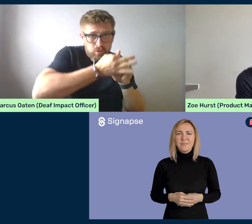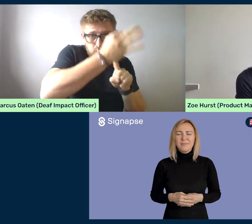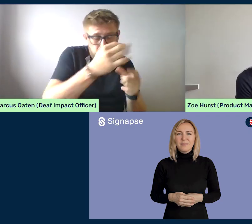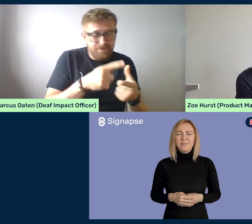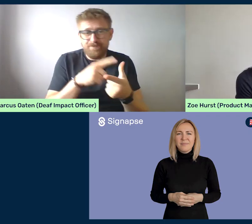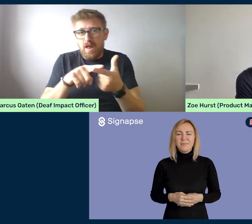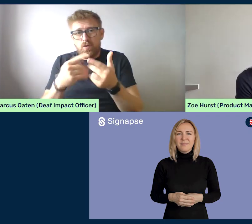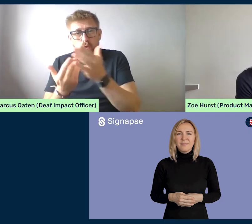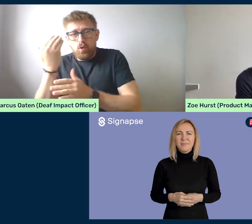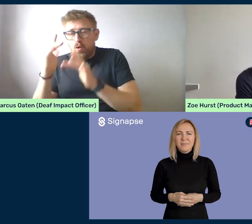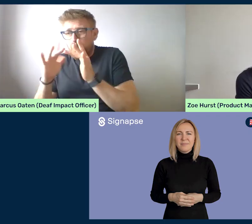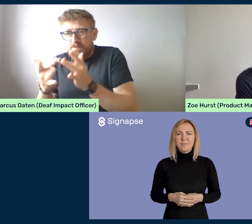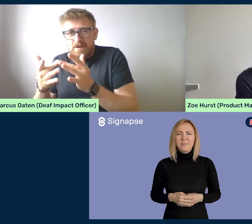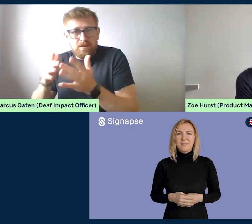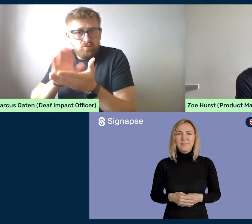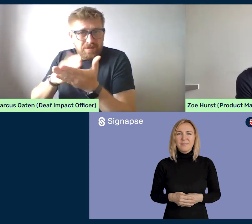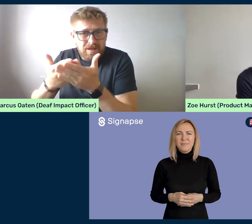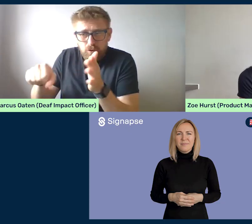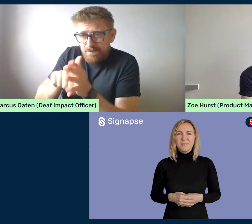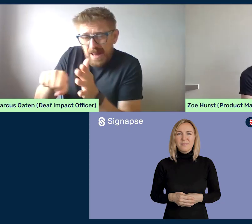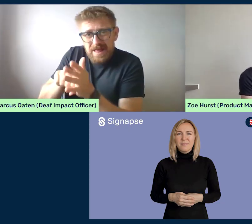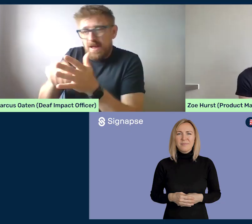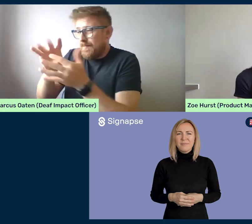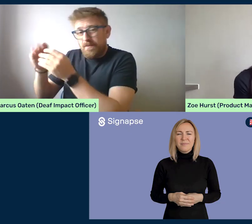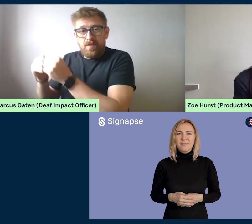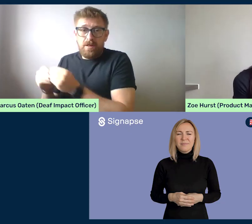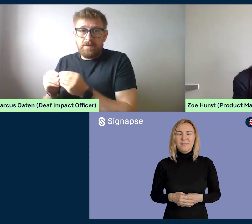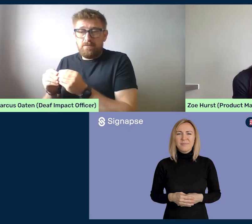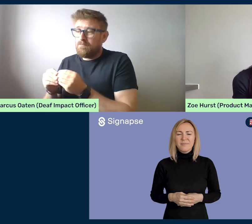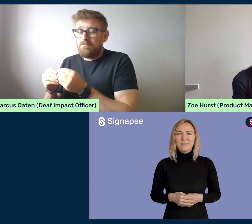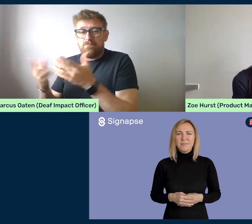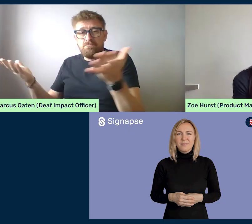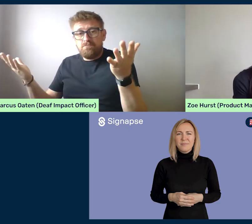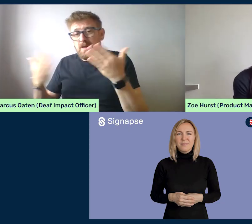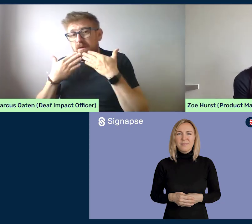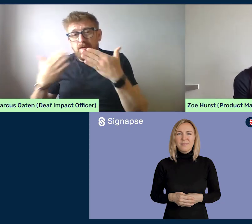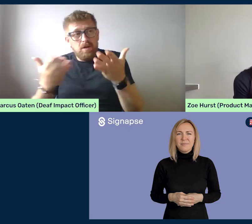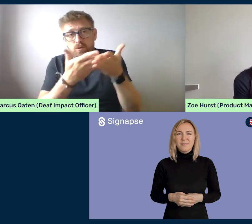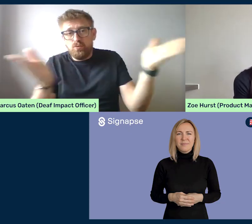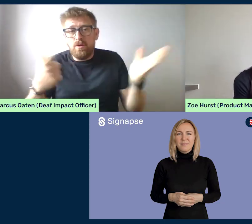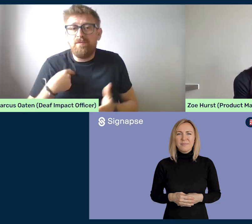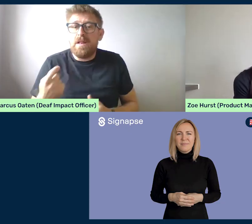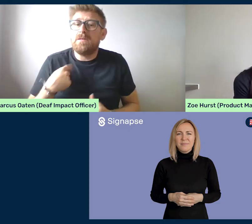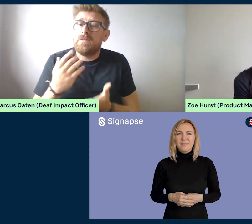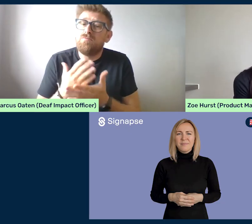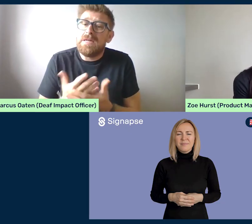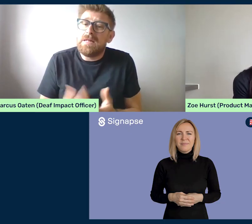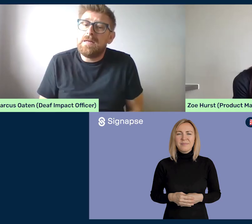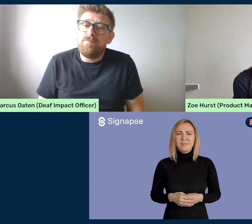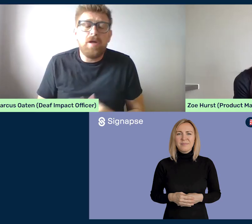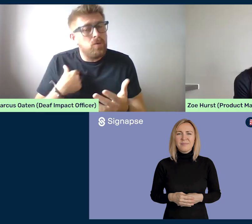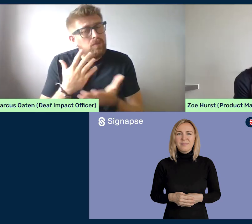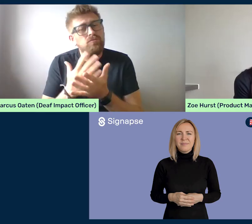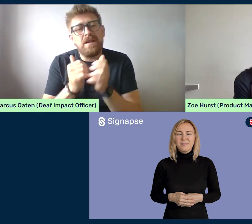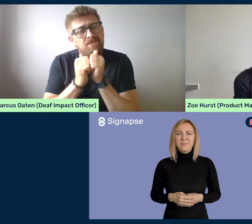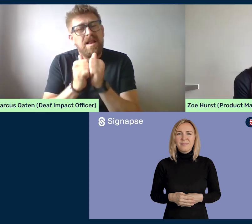see from Synapse, the improvements to version 2, the plugin on the website, the improvements to that, it's all thanks